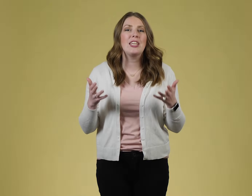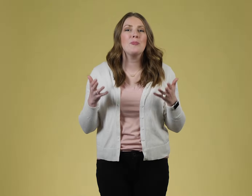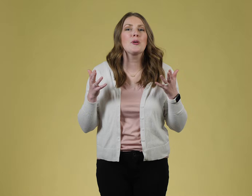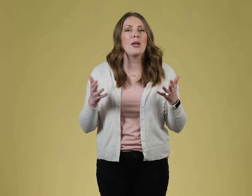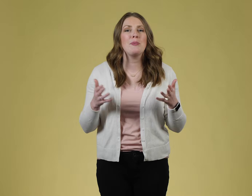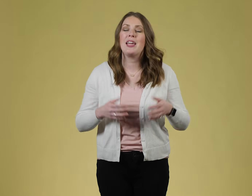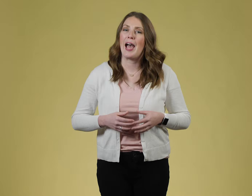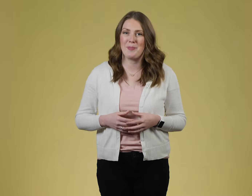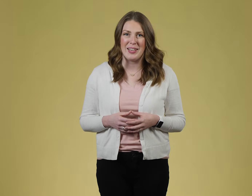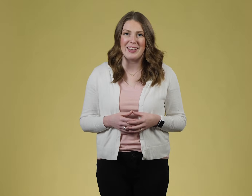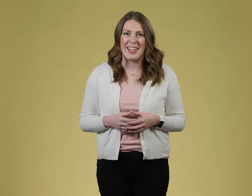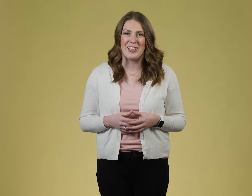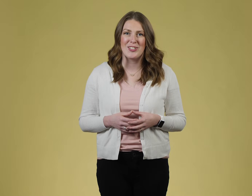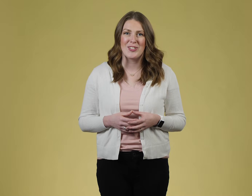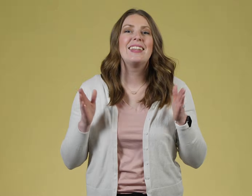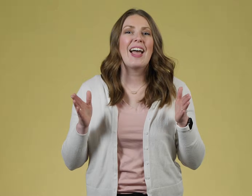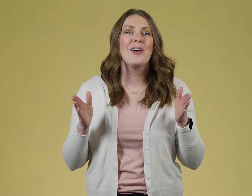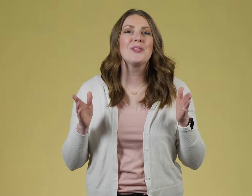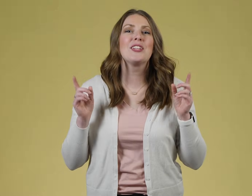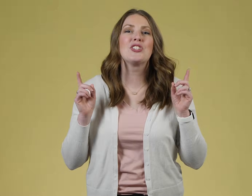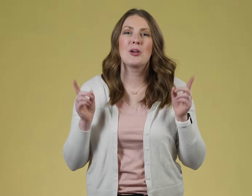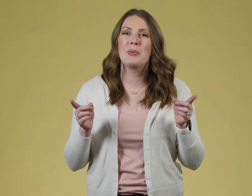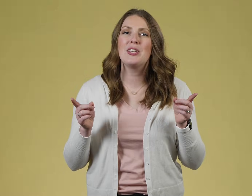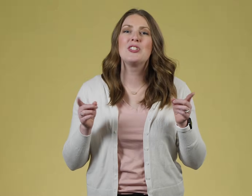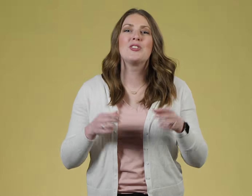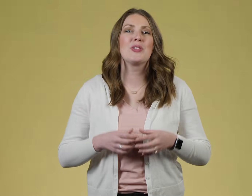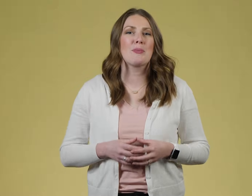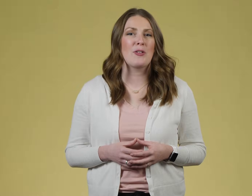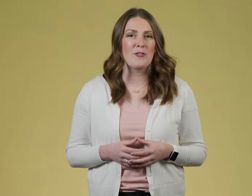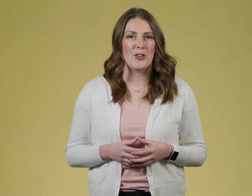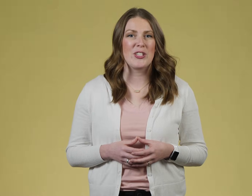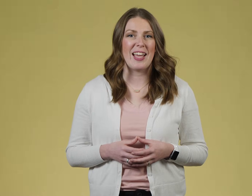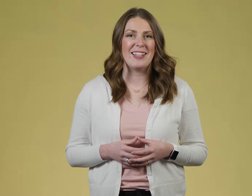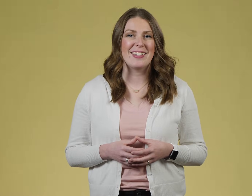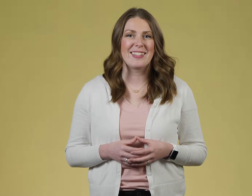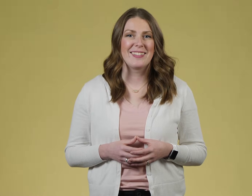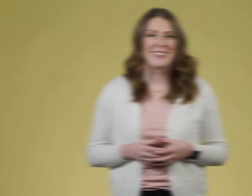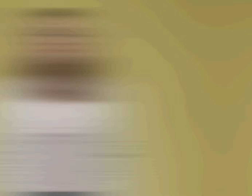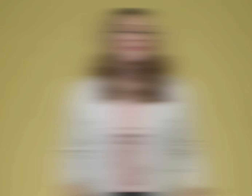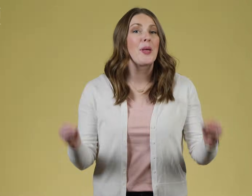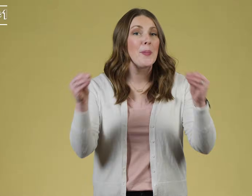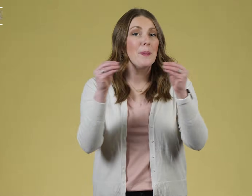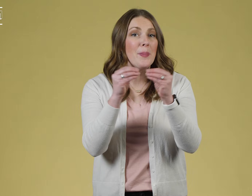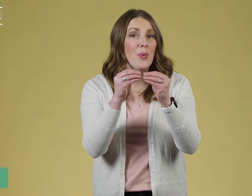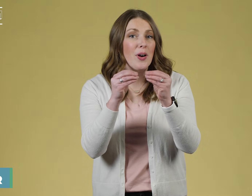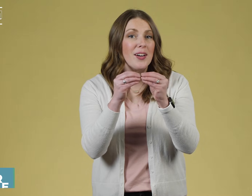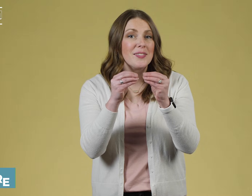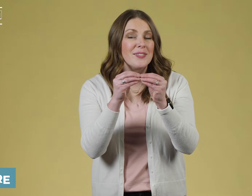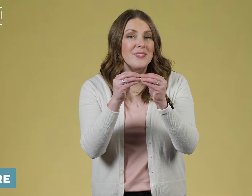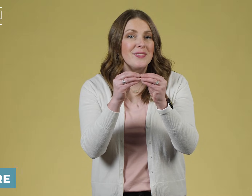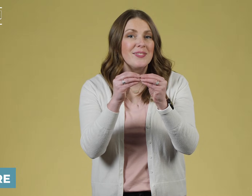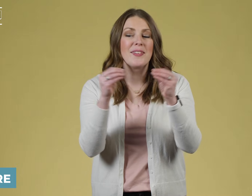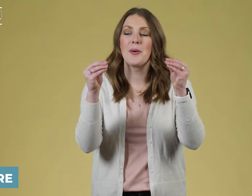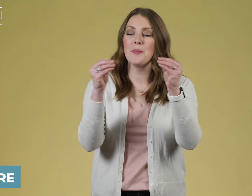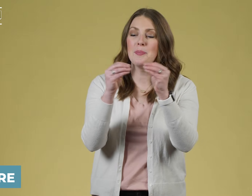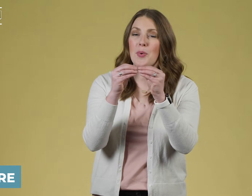keep your baby happy and engaged. Now, let's jump into some of our first signs. More.